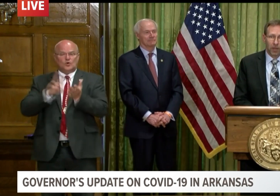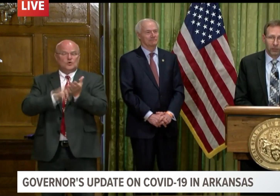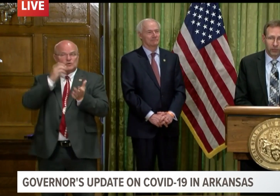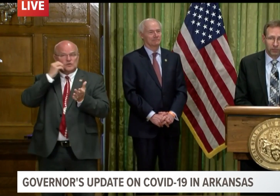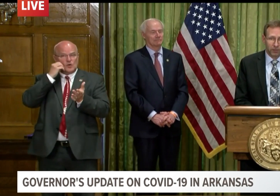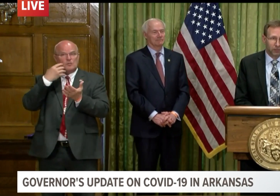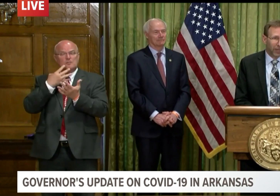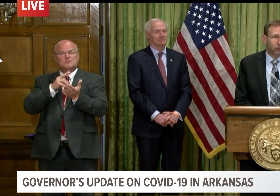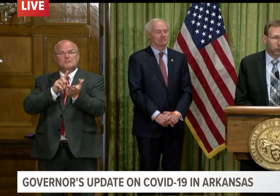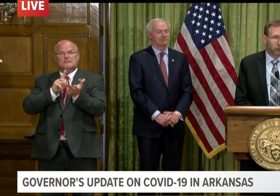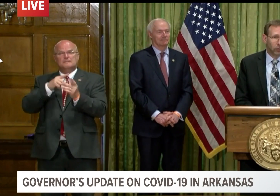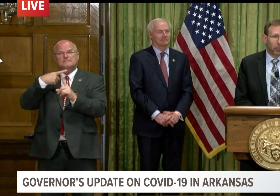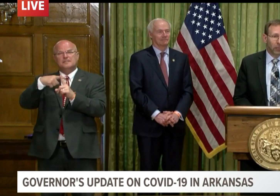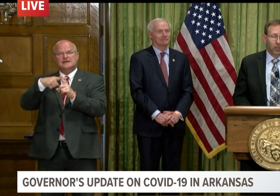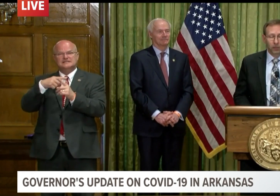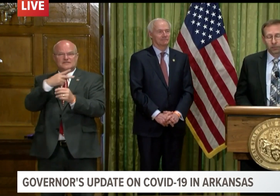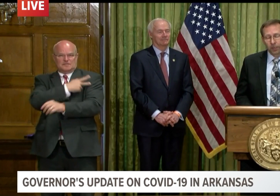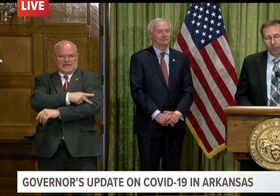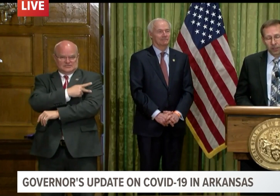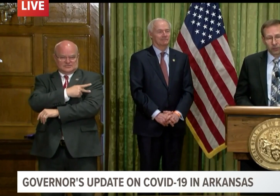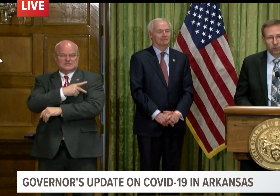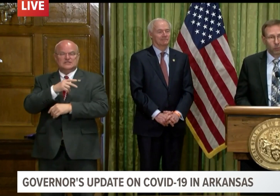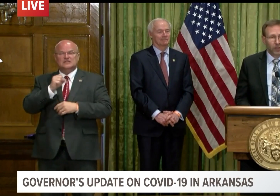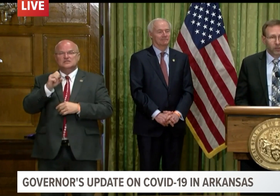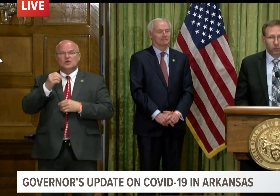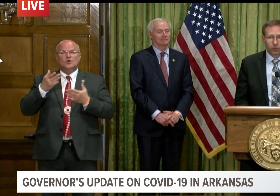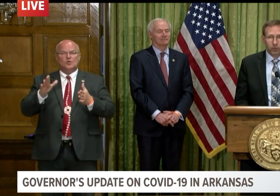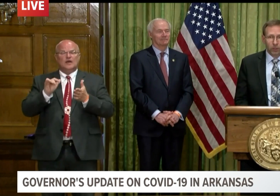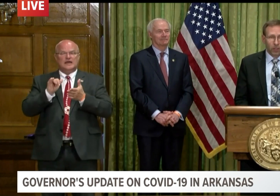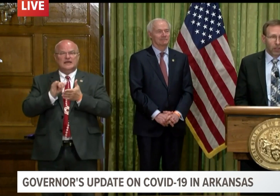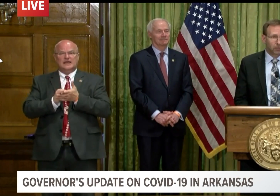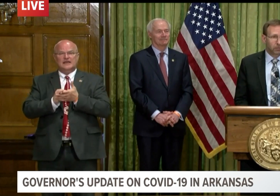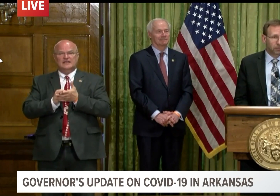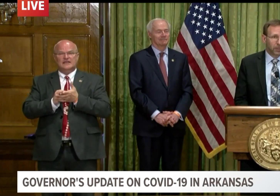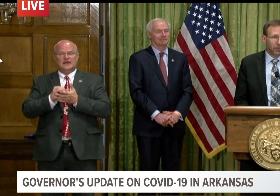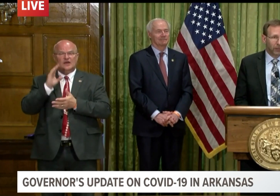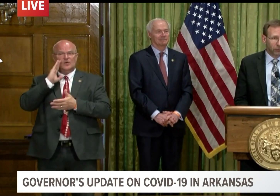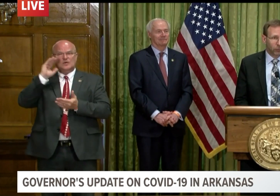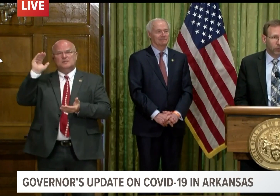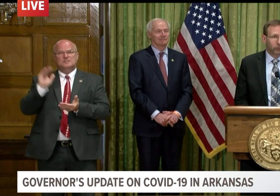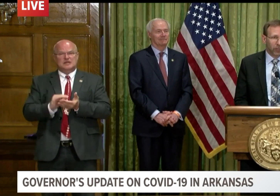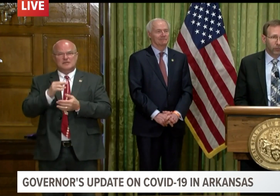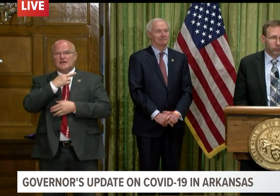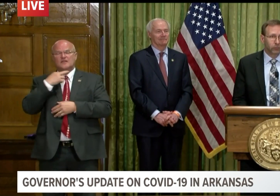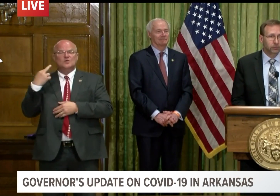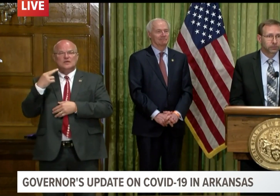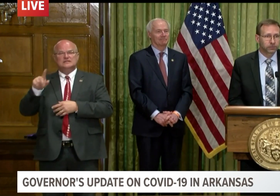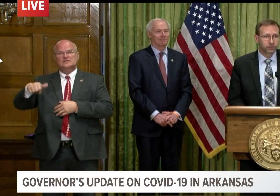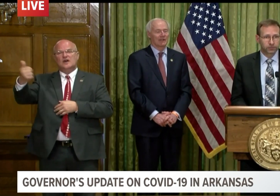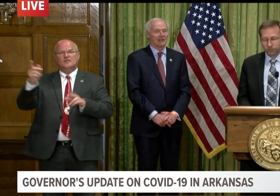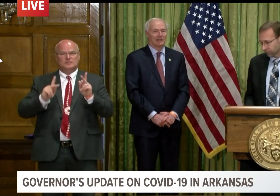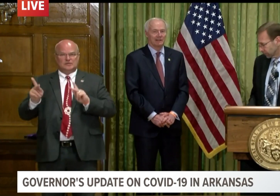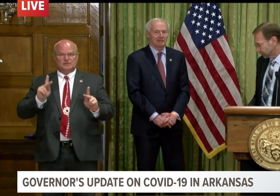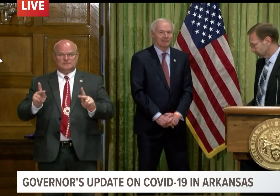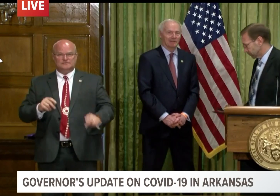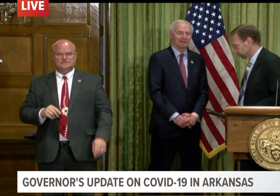nursing home, positive patients, in such a way that would minimize the risk to others.